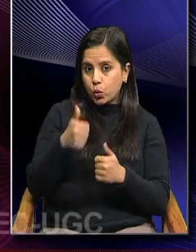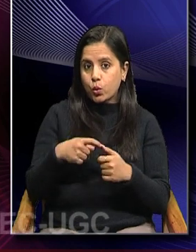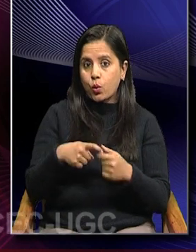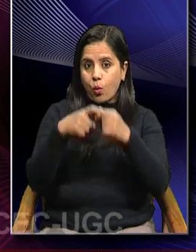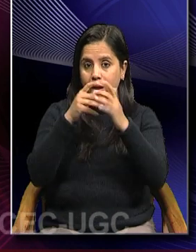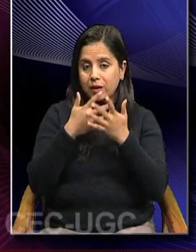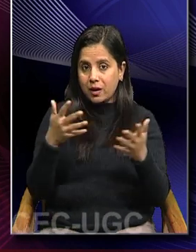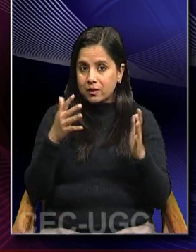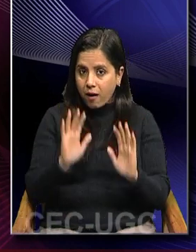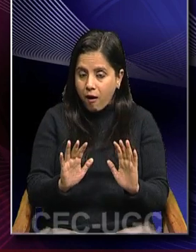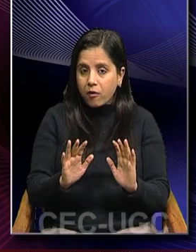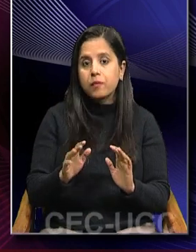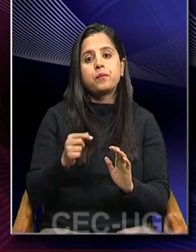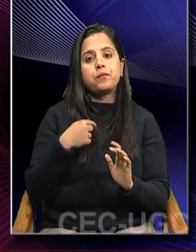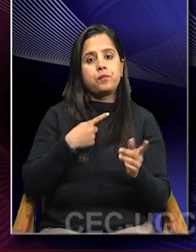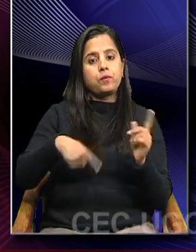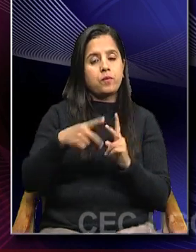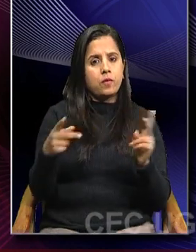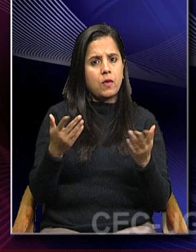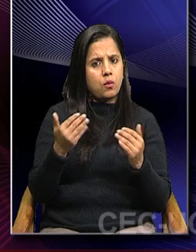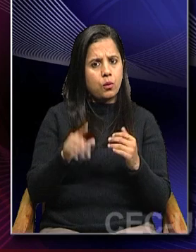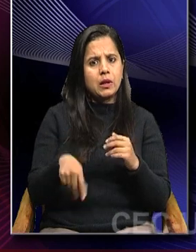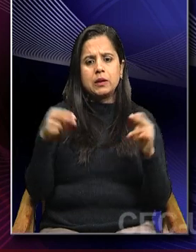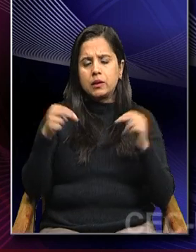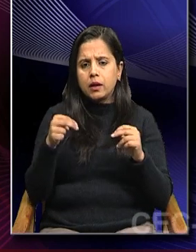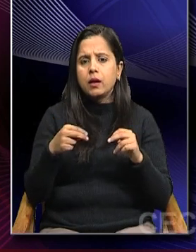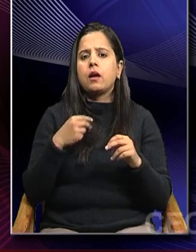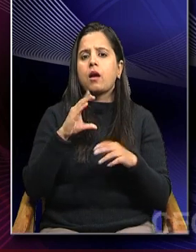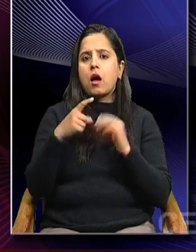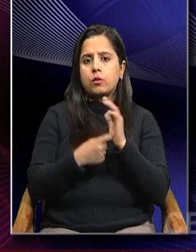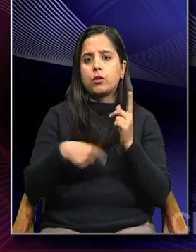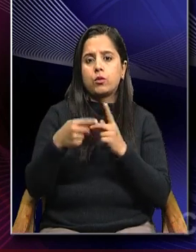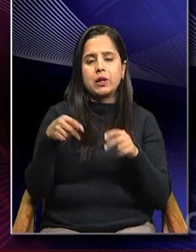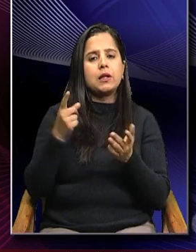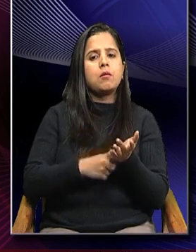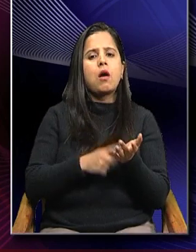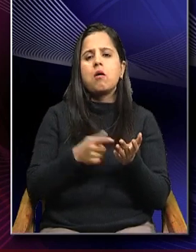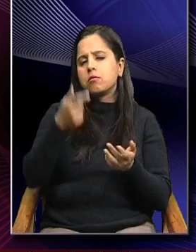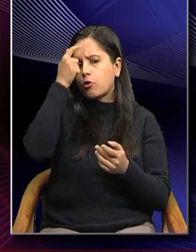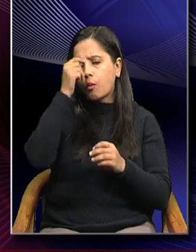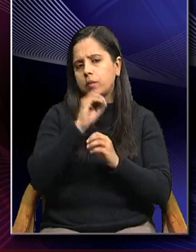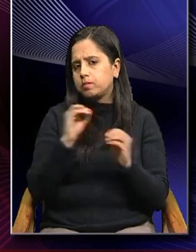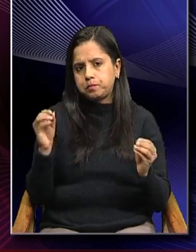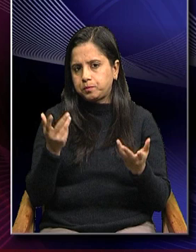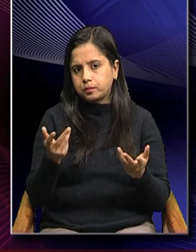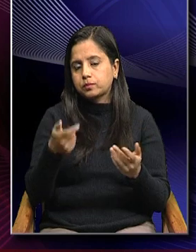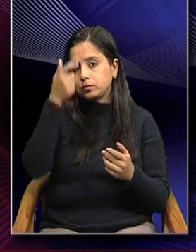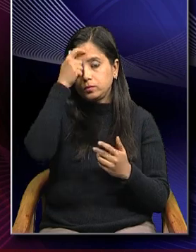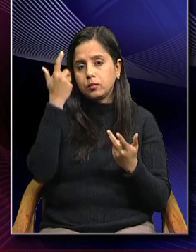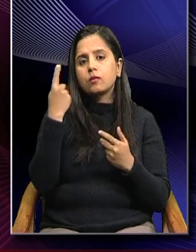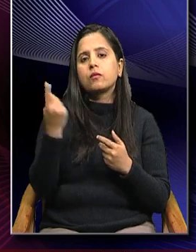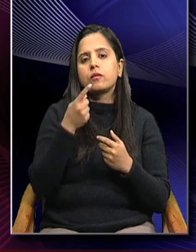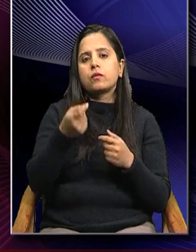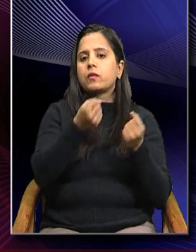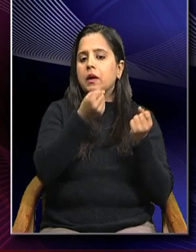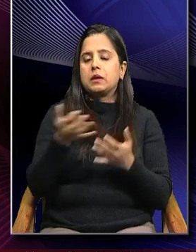of product which can cater to a specific need set of my customer, the demand is not a problem. The problem is only of